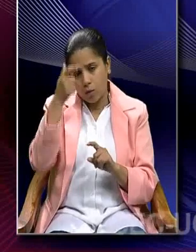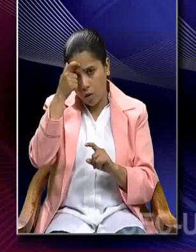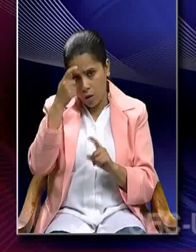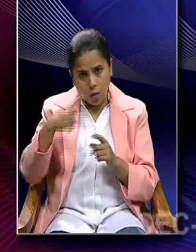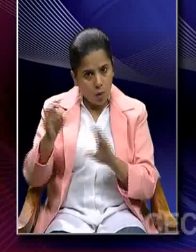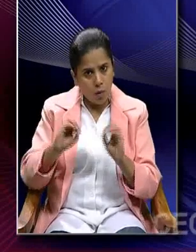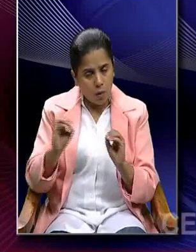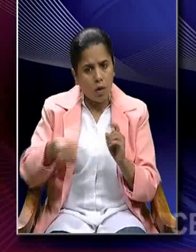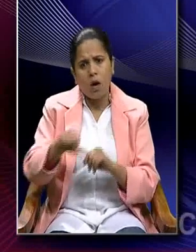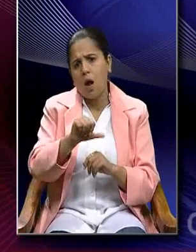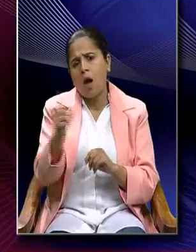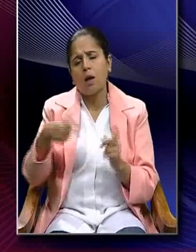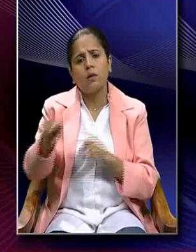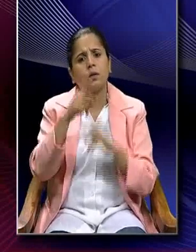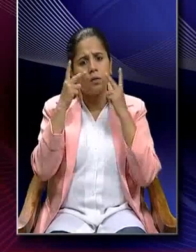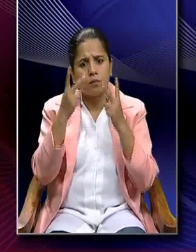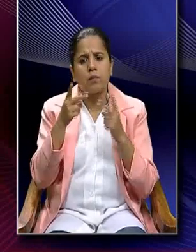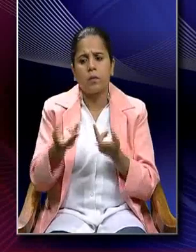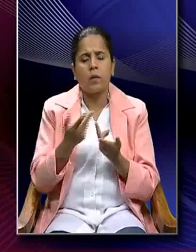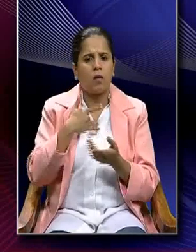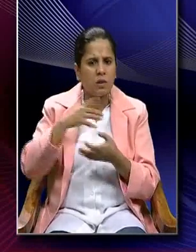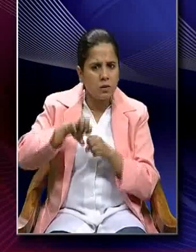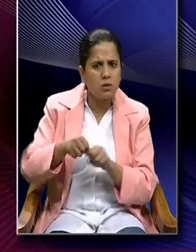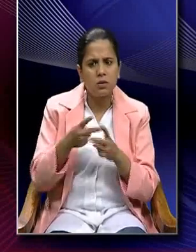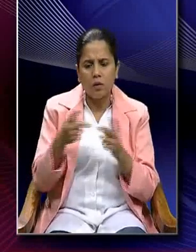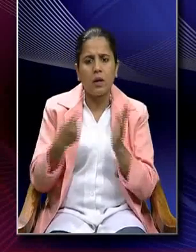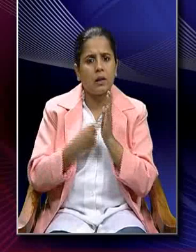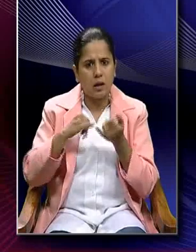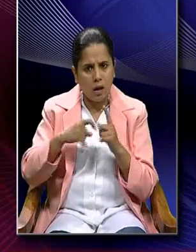to many other kinds of exploitation and risk.